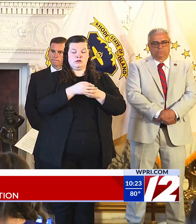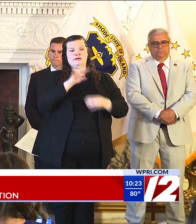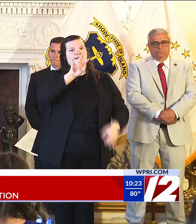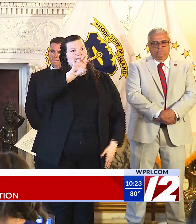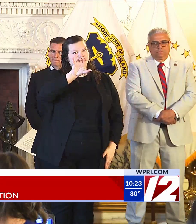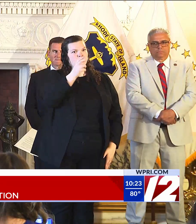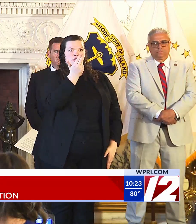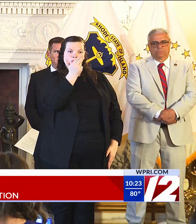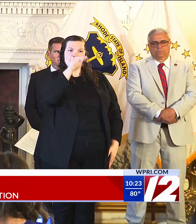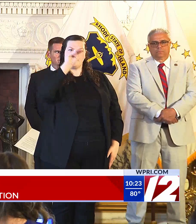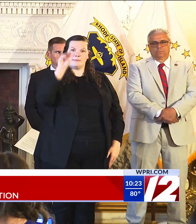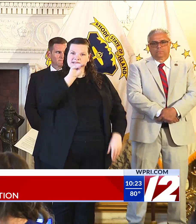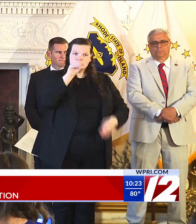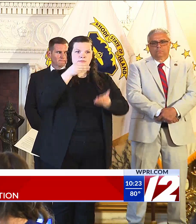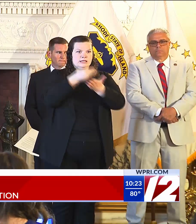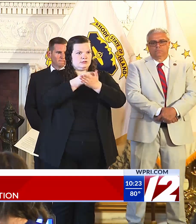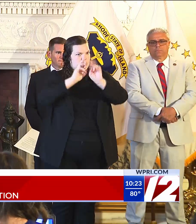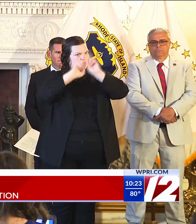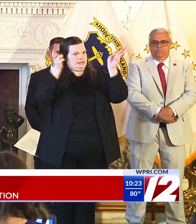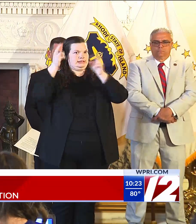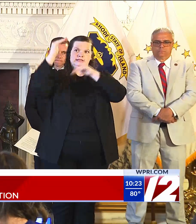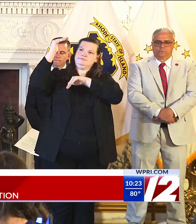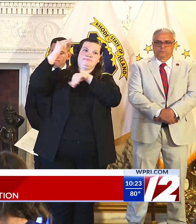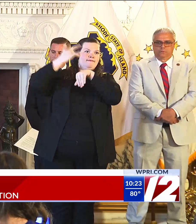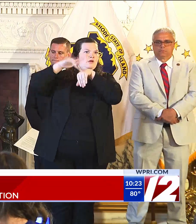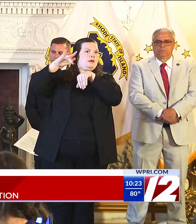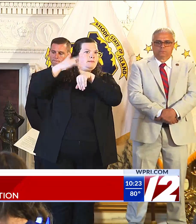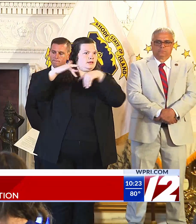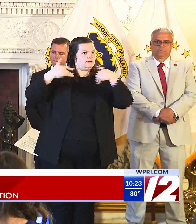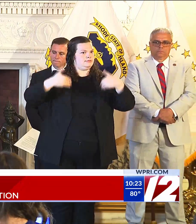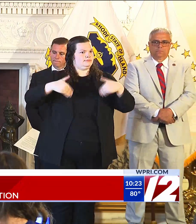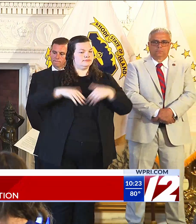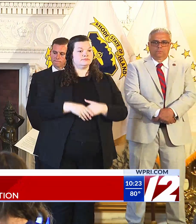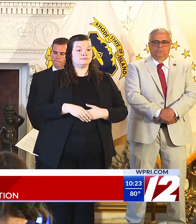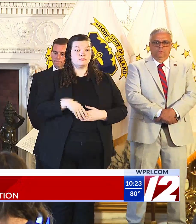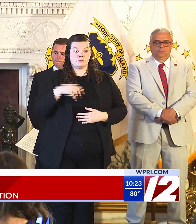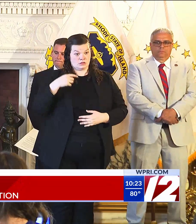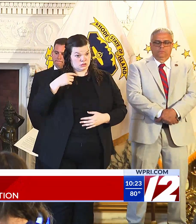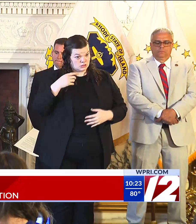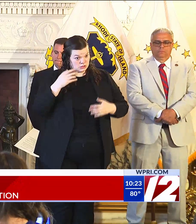available, of which we will not be needing to use all of that.